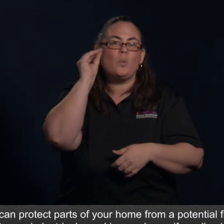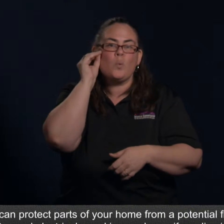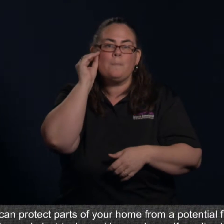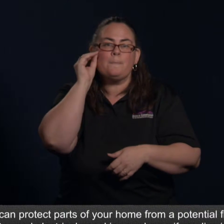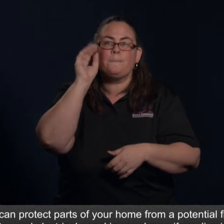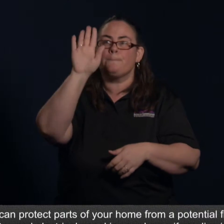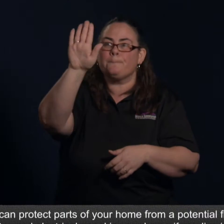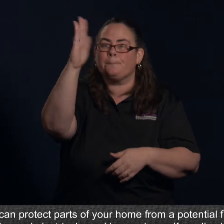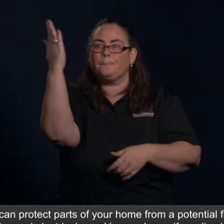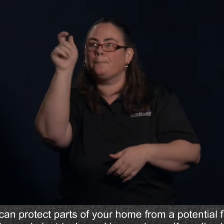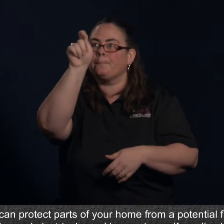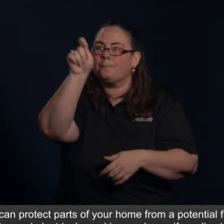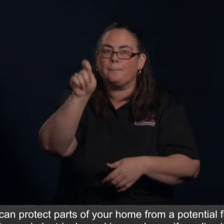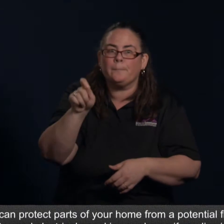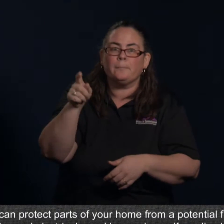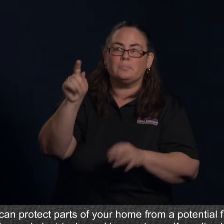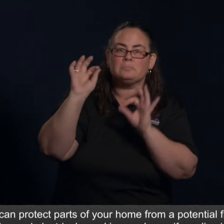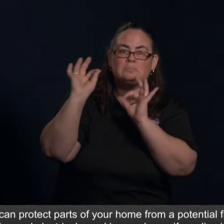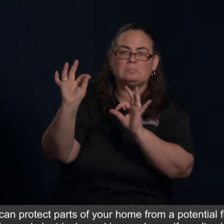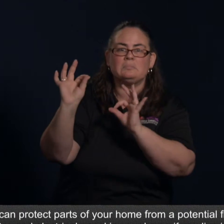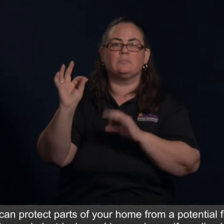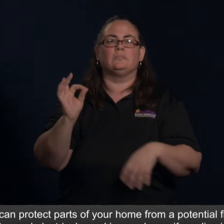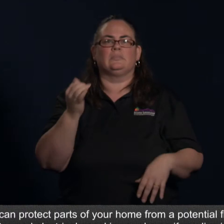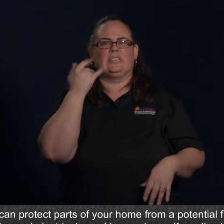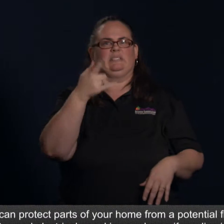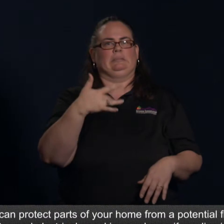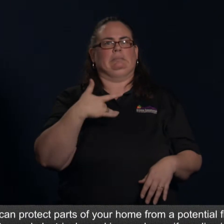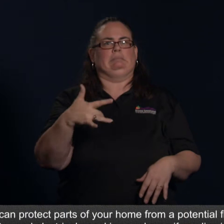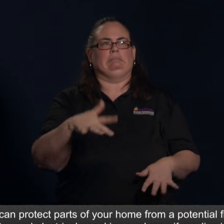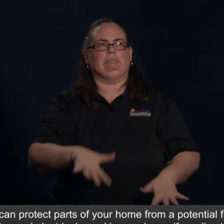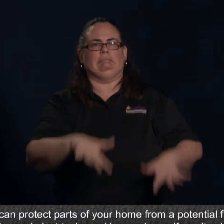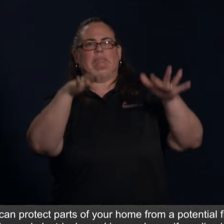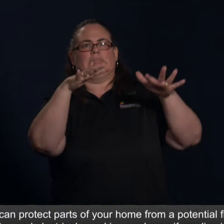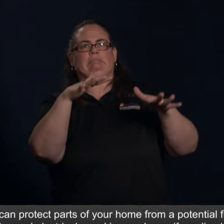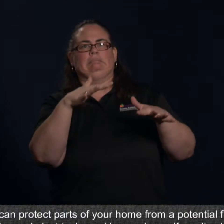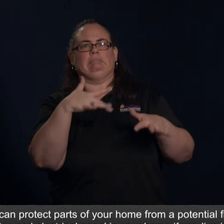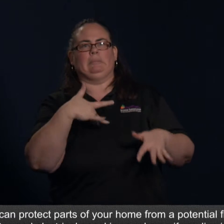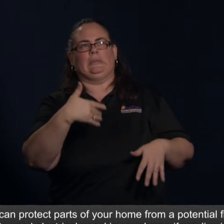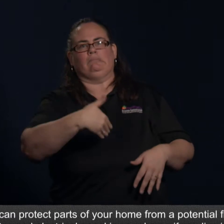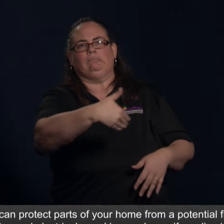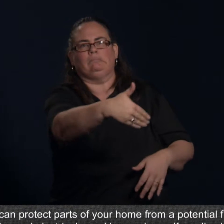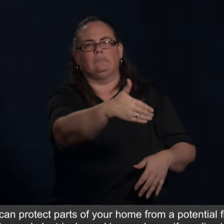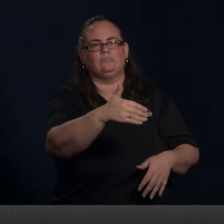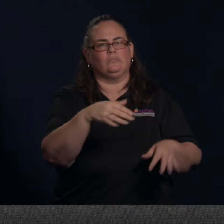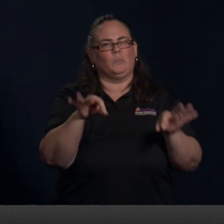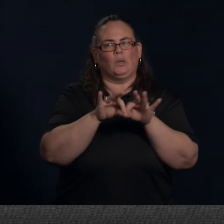electrical panel in your home if you live in an area that has a high flood risk.